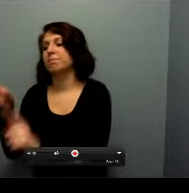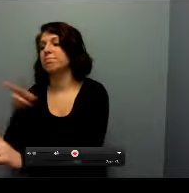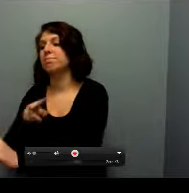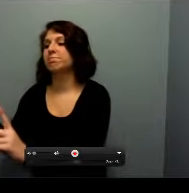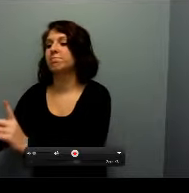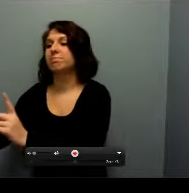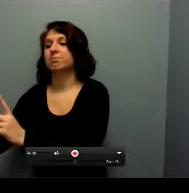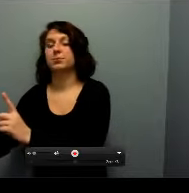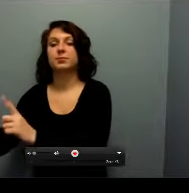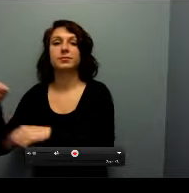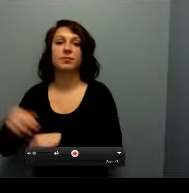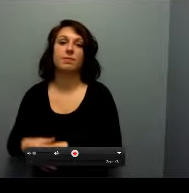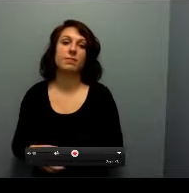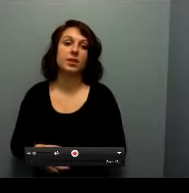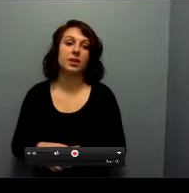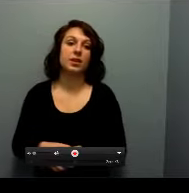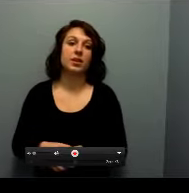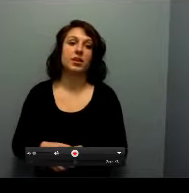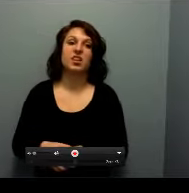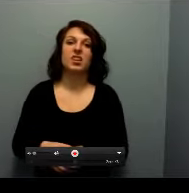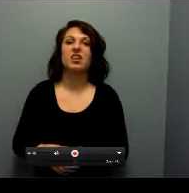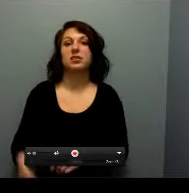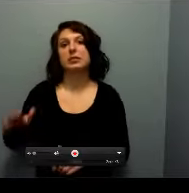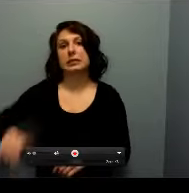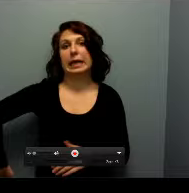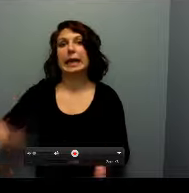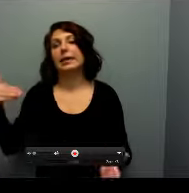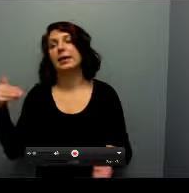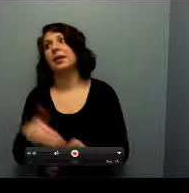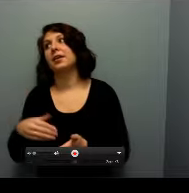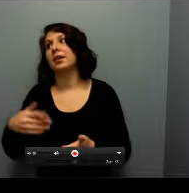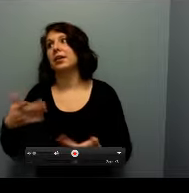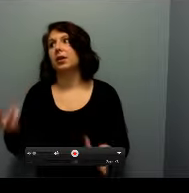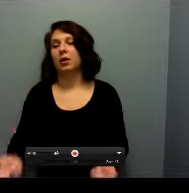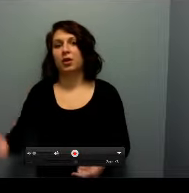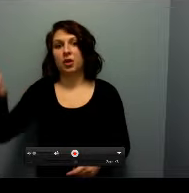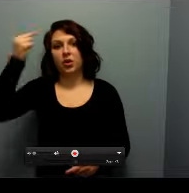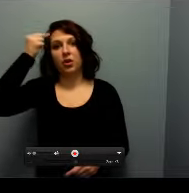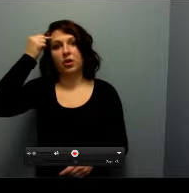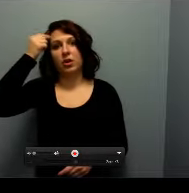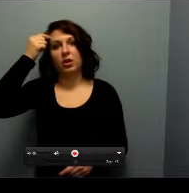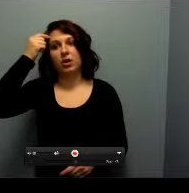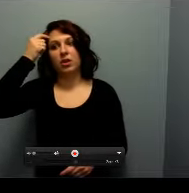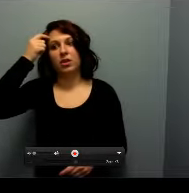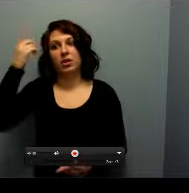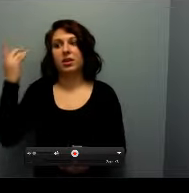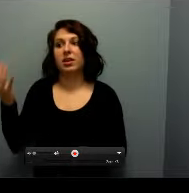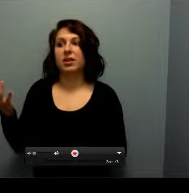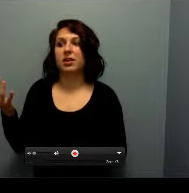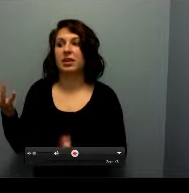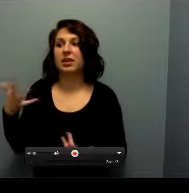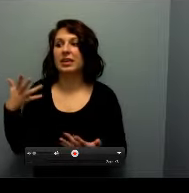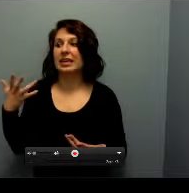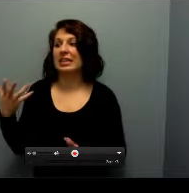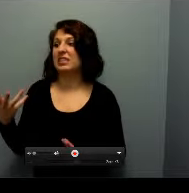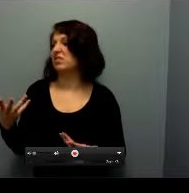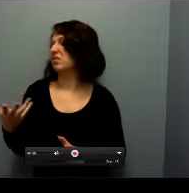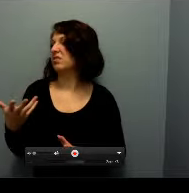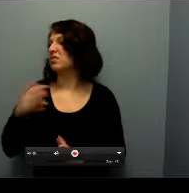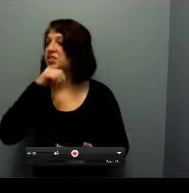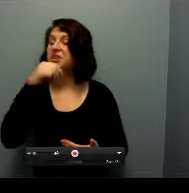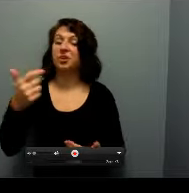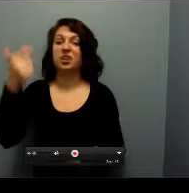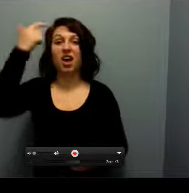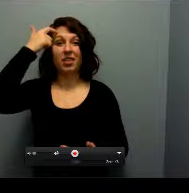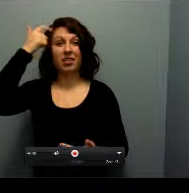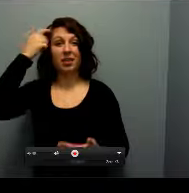late again, you're basically thinking he's not going to have some kind of legitimate excuse. Or you may have